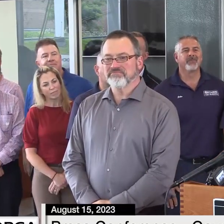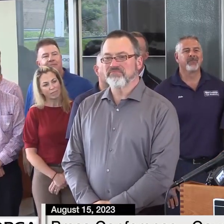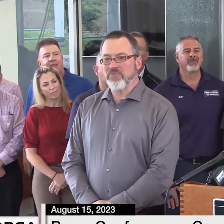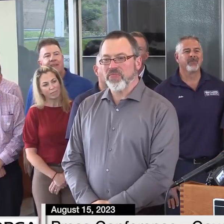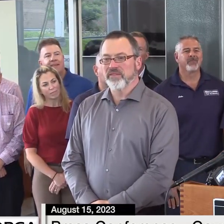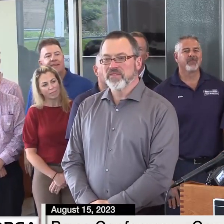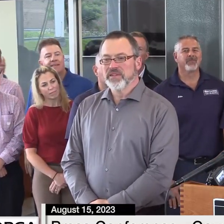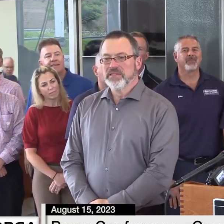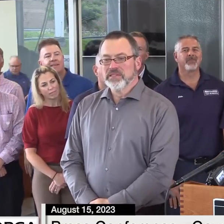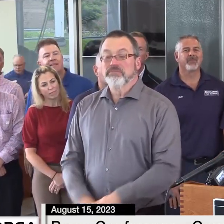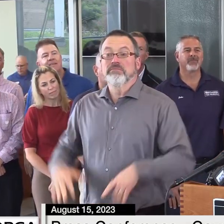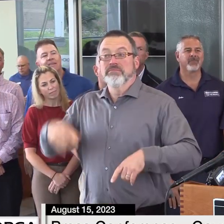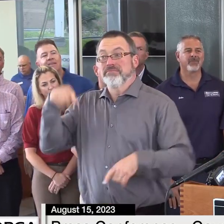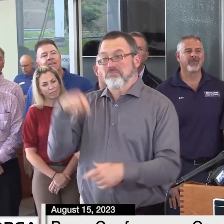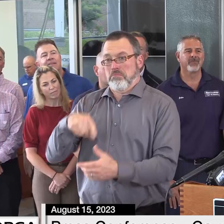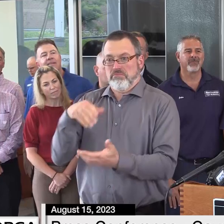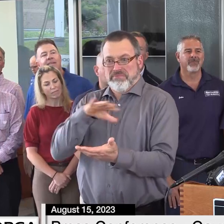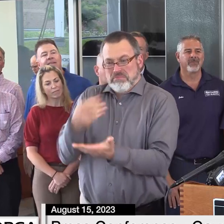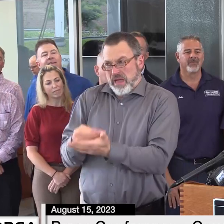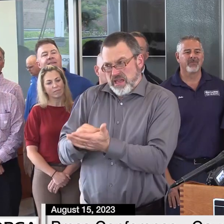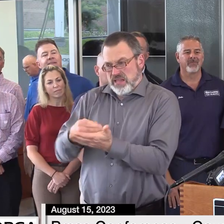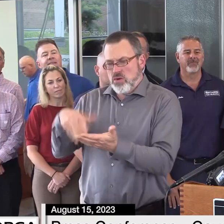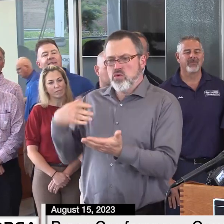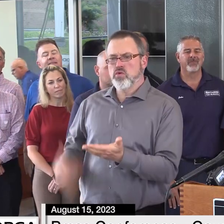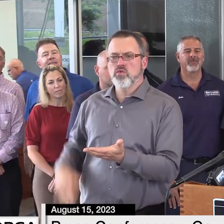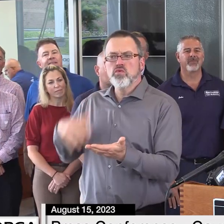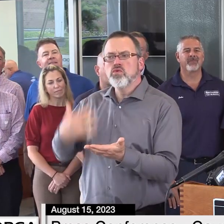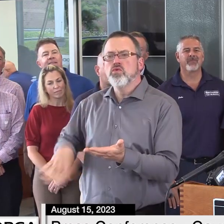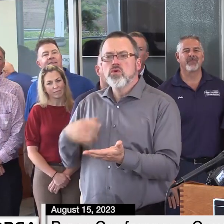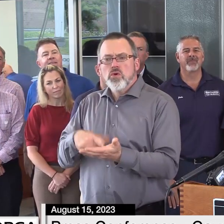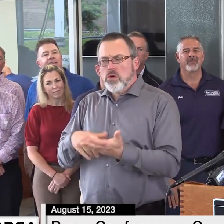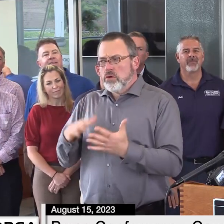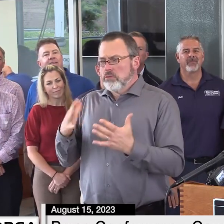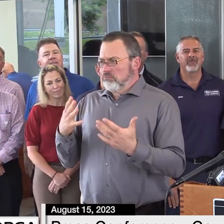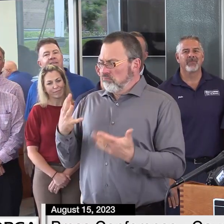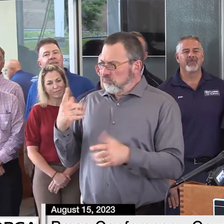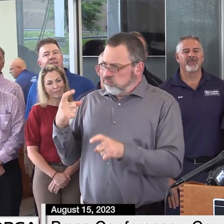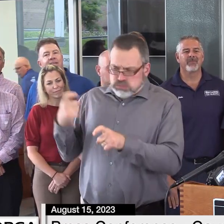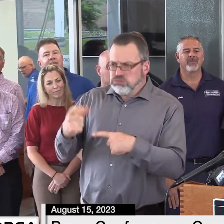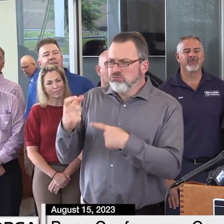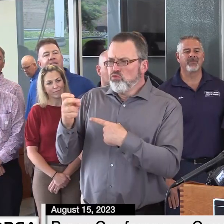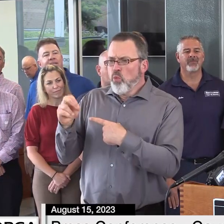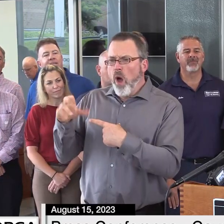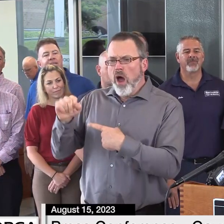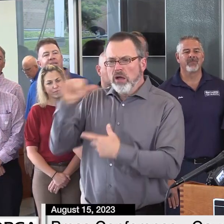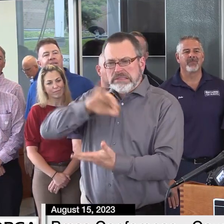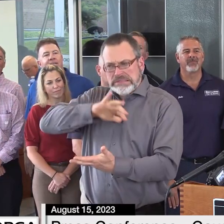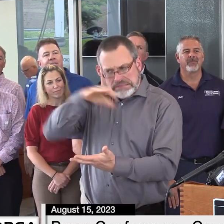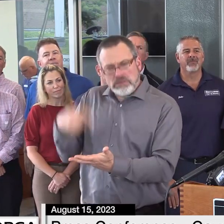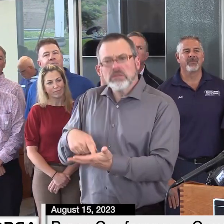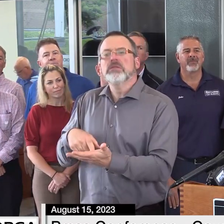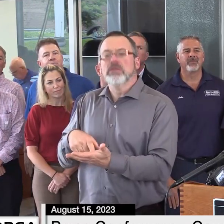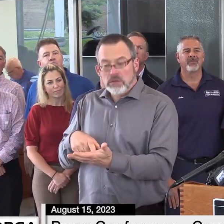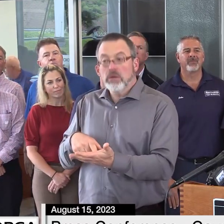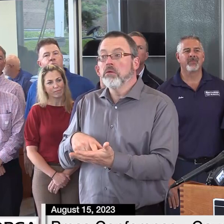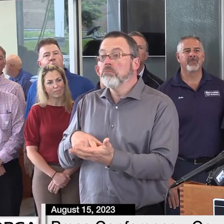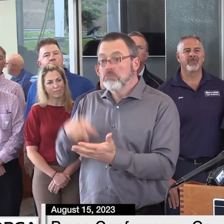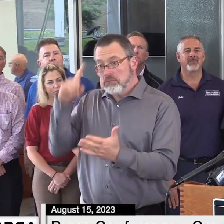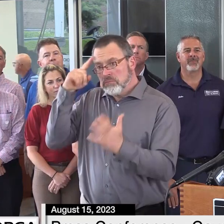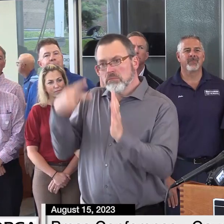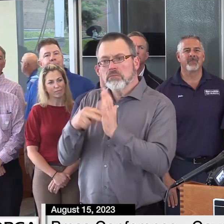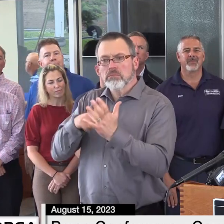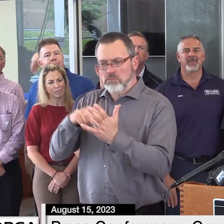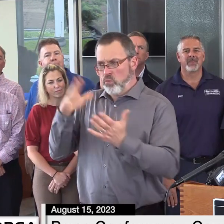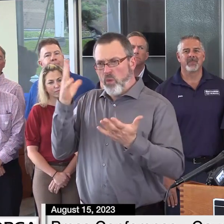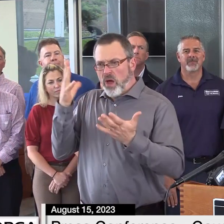this incredibly, again, generous contribution of $250,000 is going to be impactful